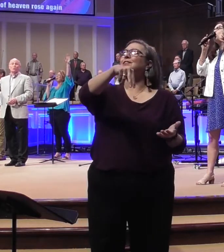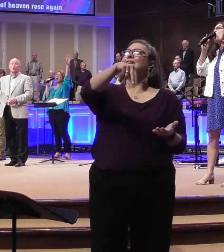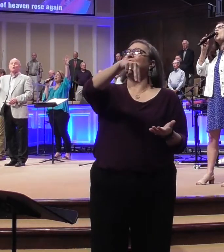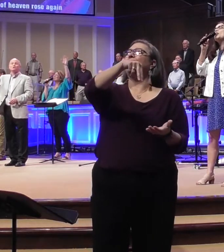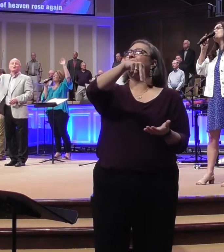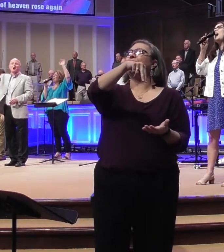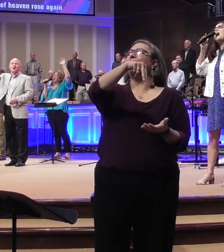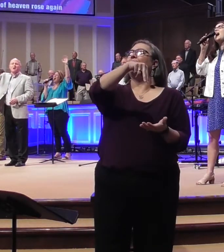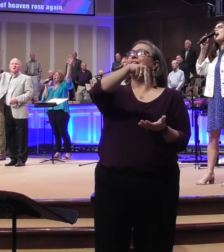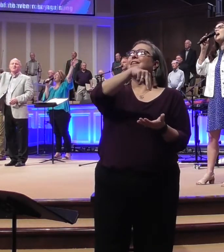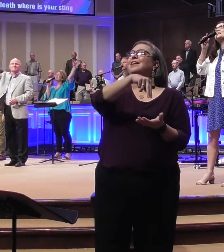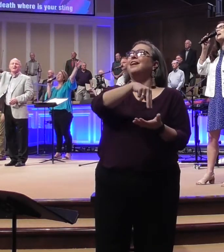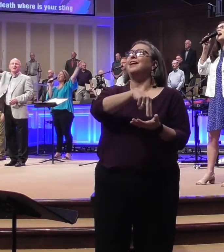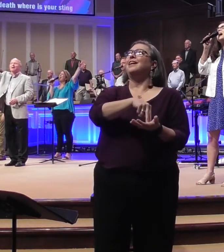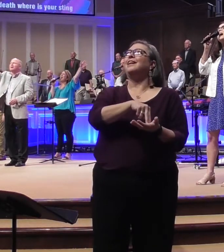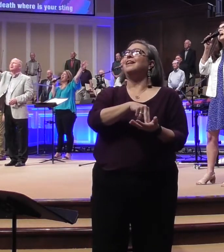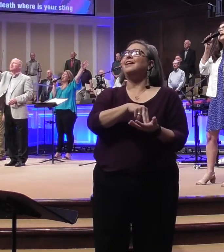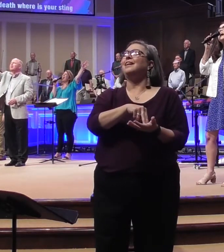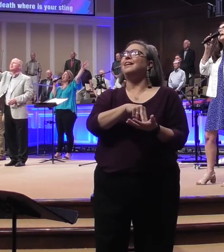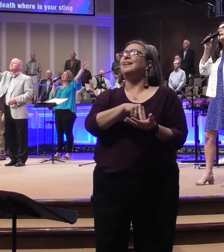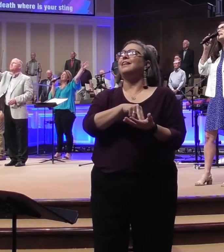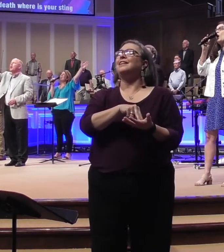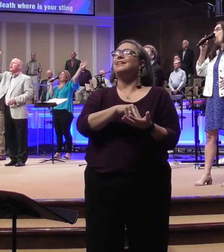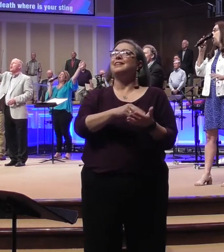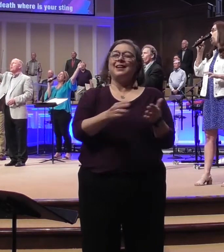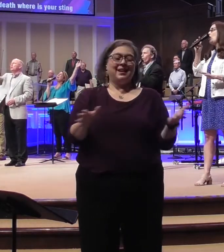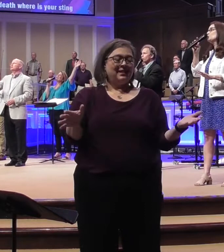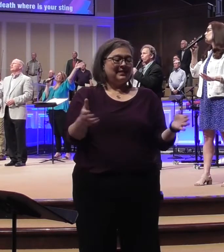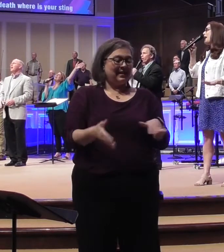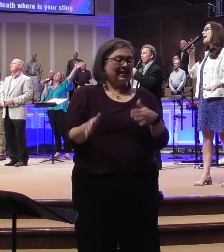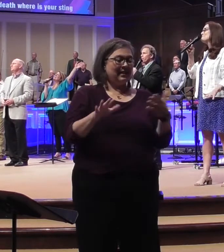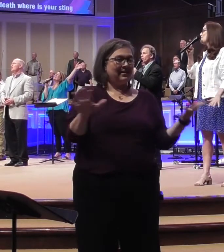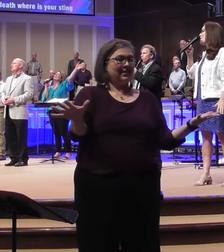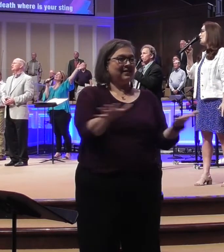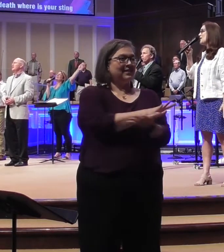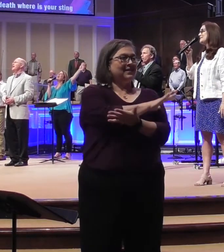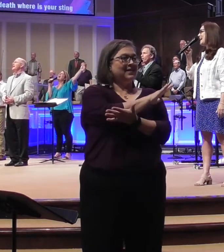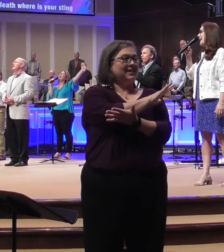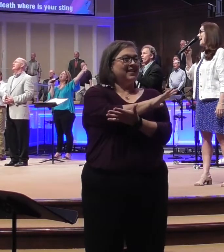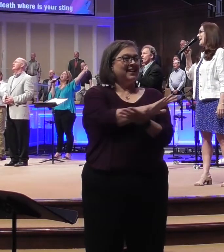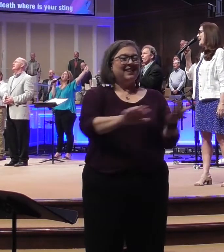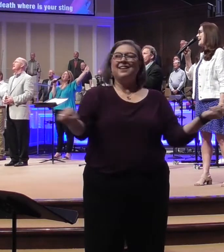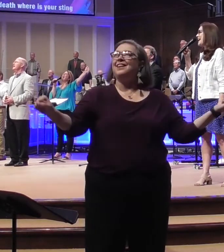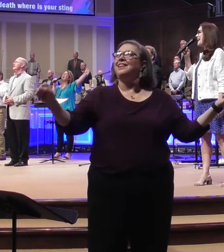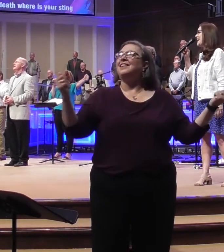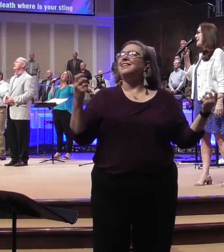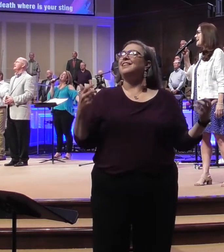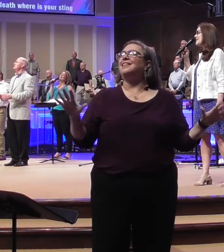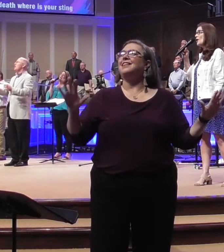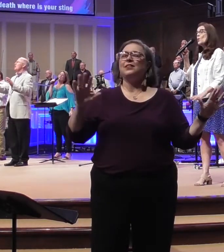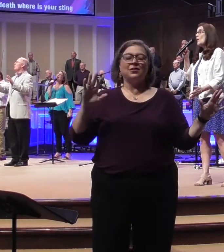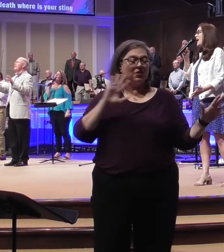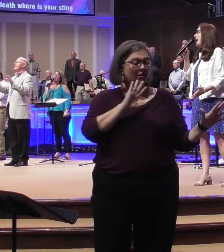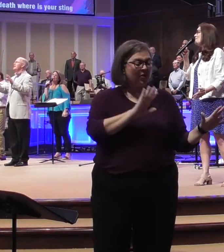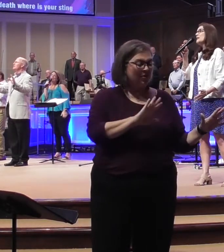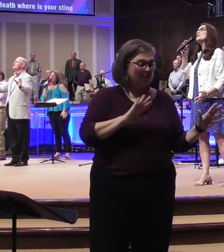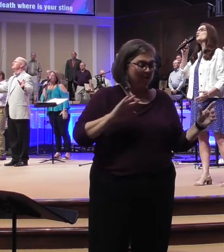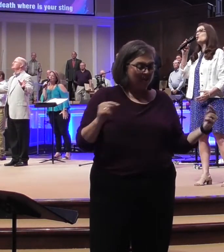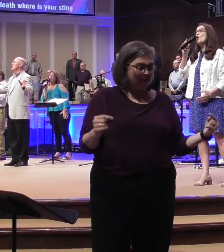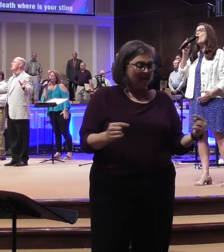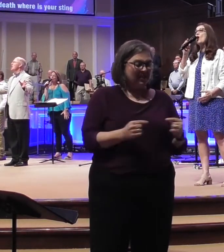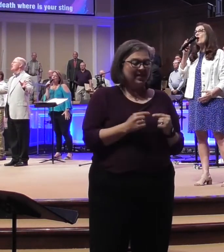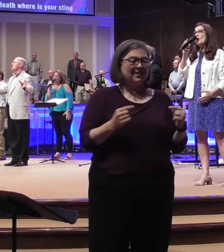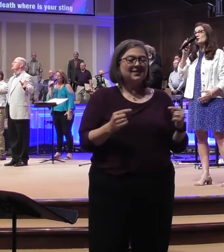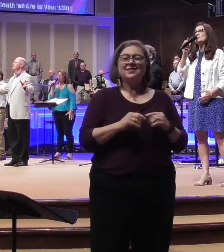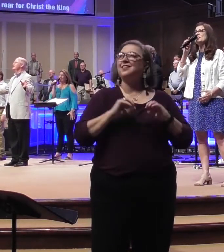Heaven rose again. Oh, trampled dead, where